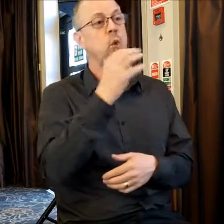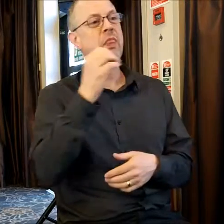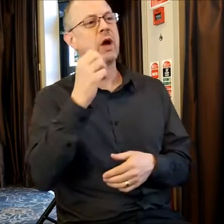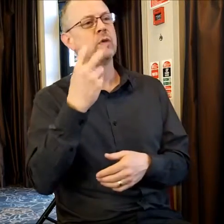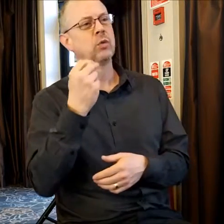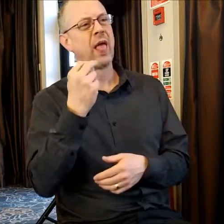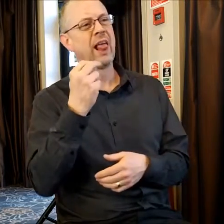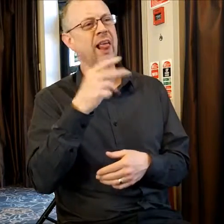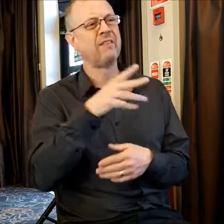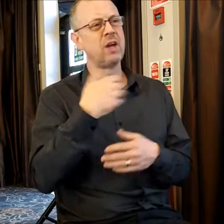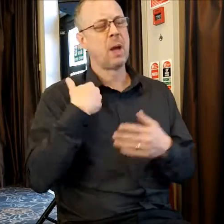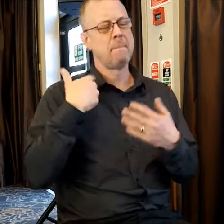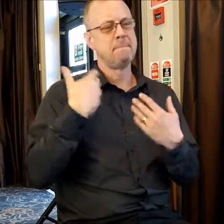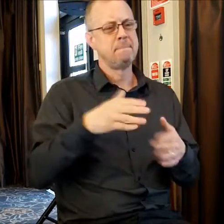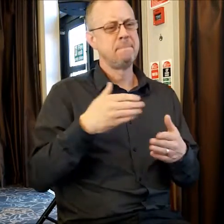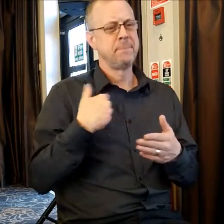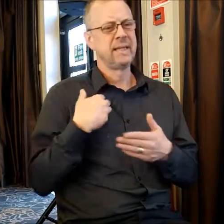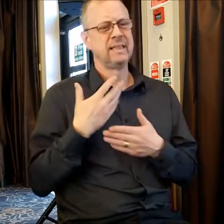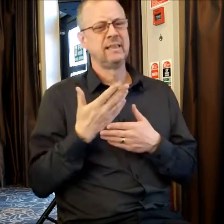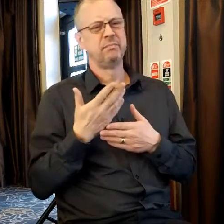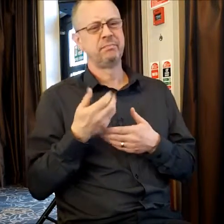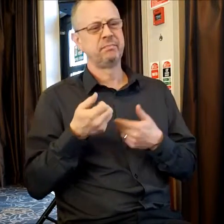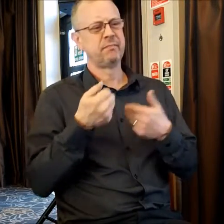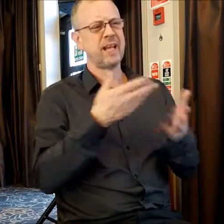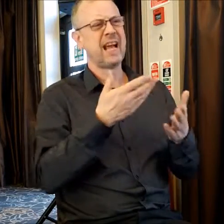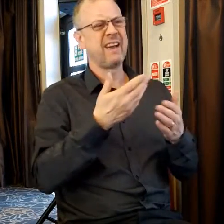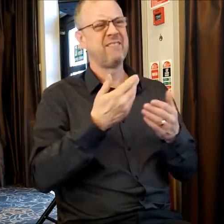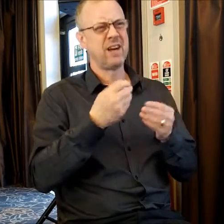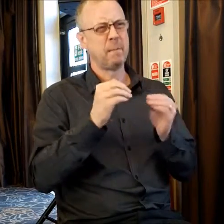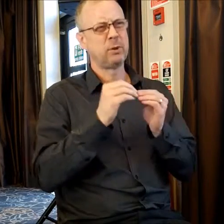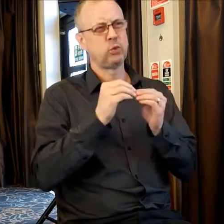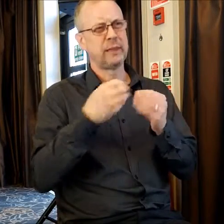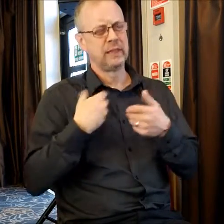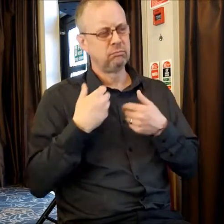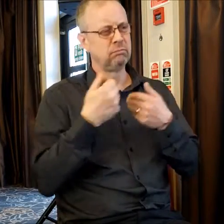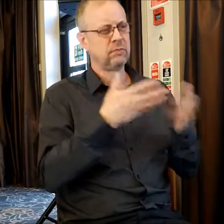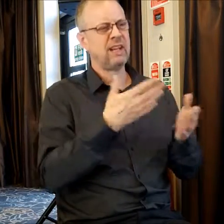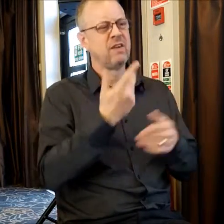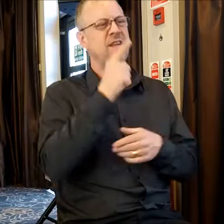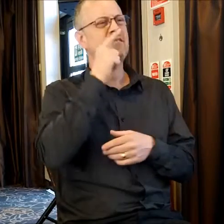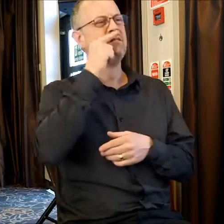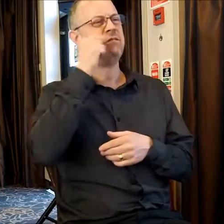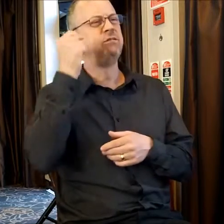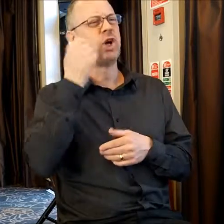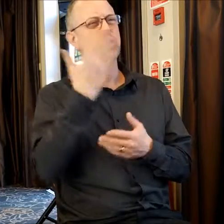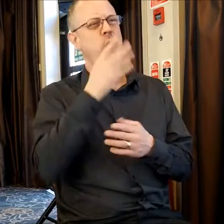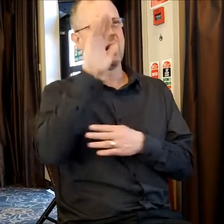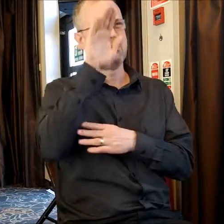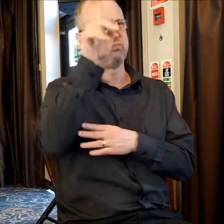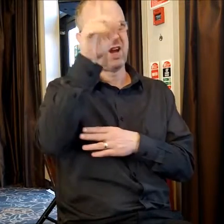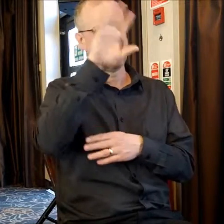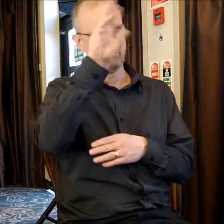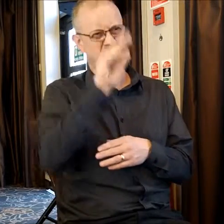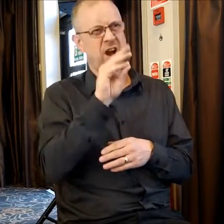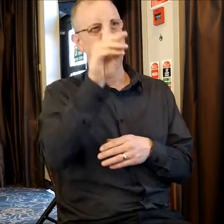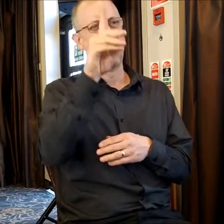site for Sagir Satom, a French subsidiary, in Mali and Timbuktu. And there was some unrest